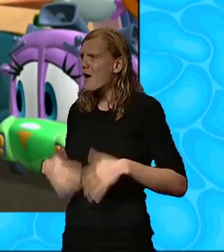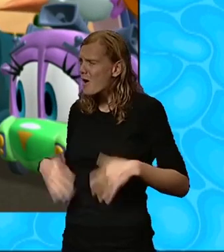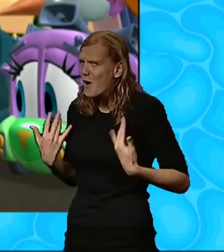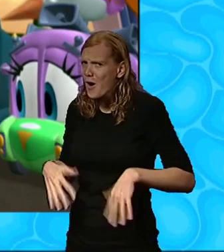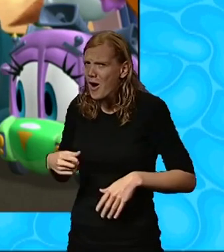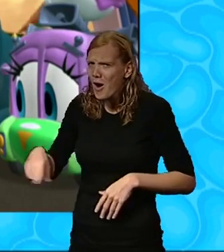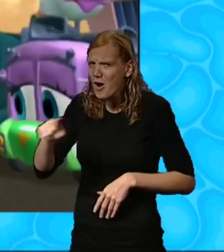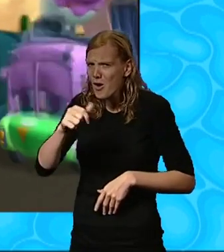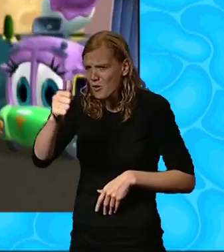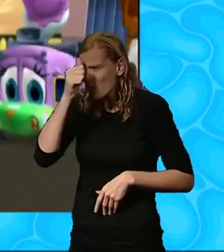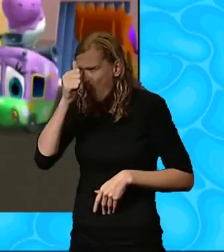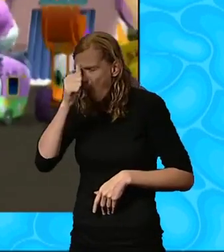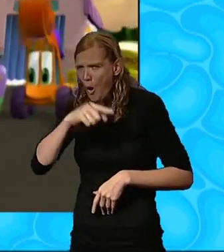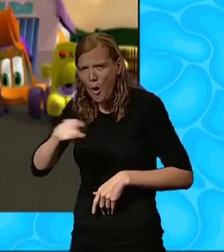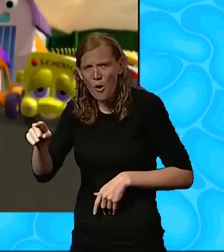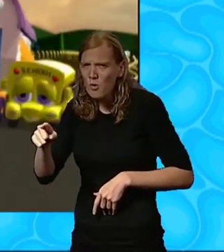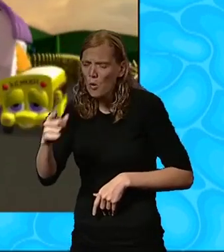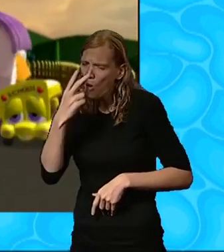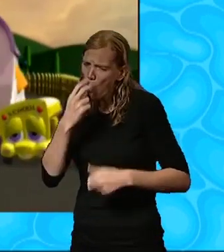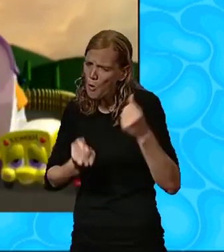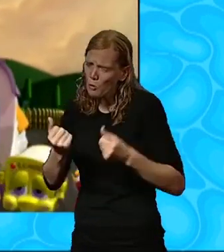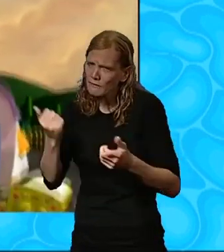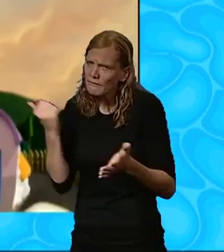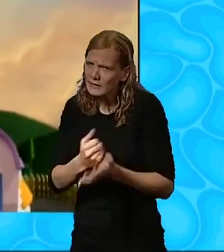so cool?